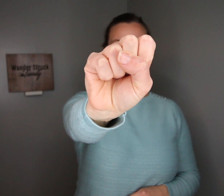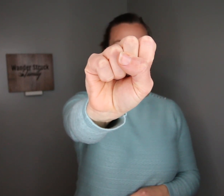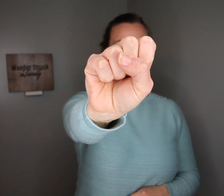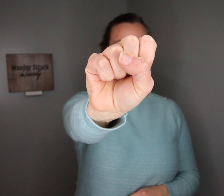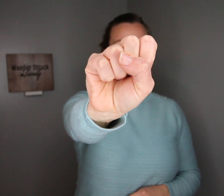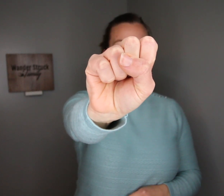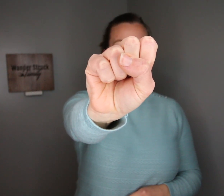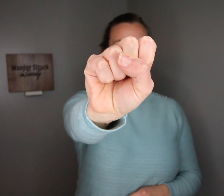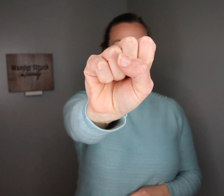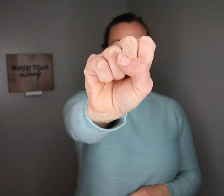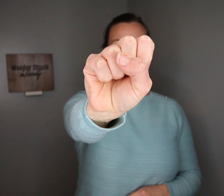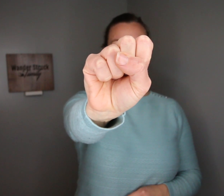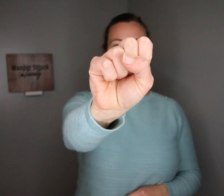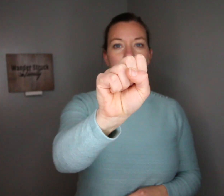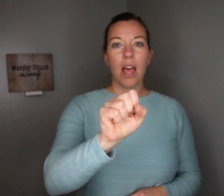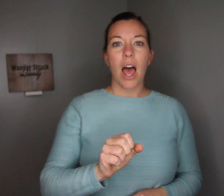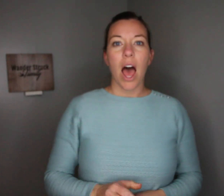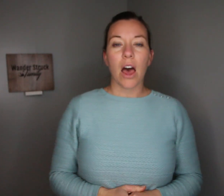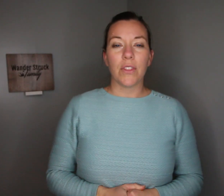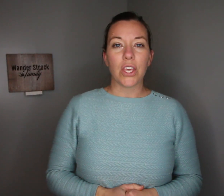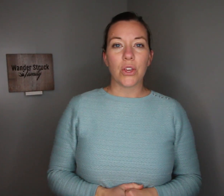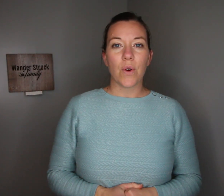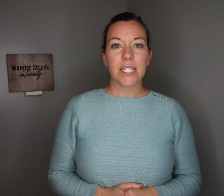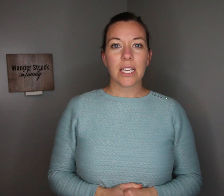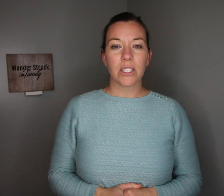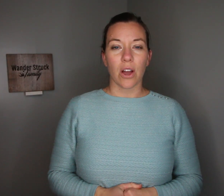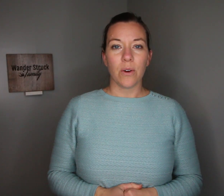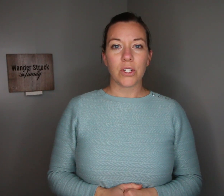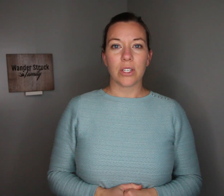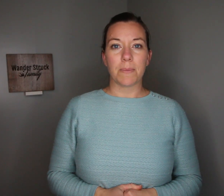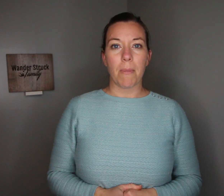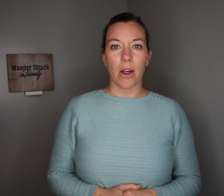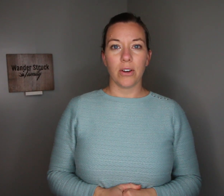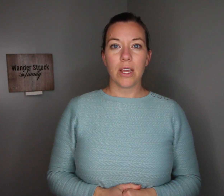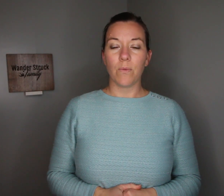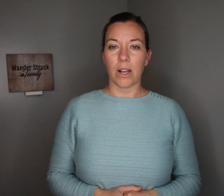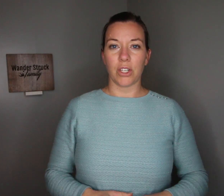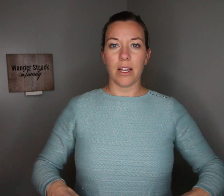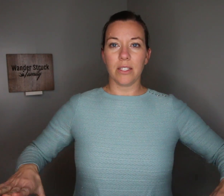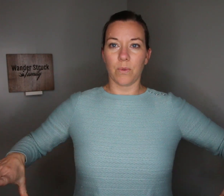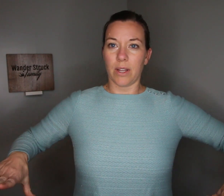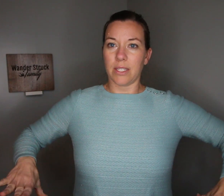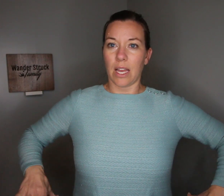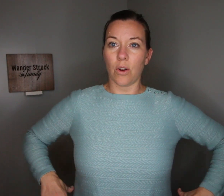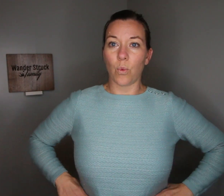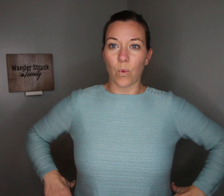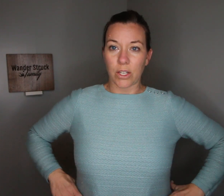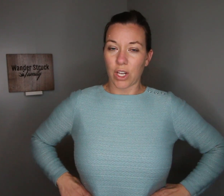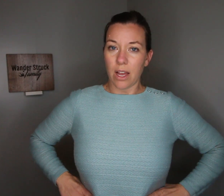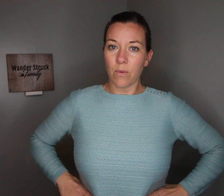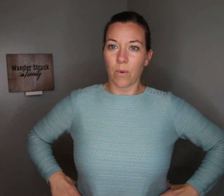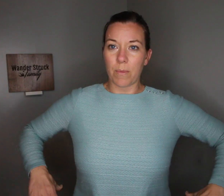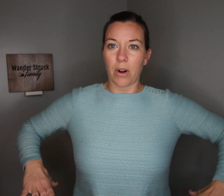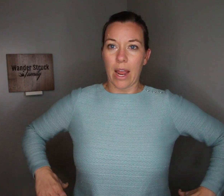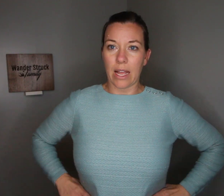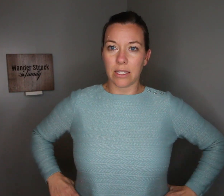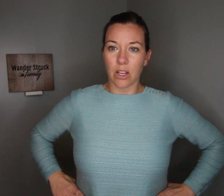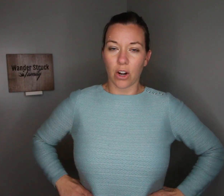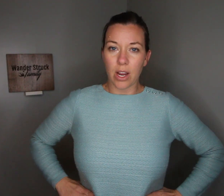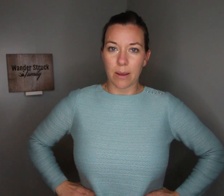name. So Stalin of the USSR, which is modern day Russia. So we're going to sign Russia, where we put our hands on our hips